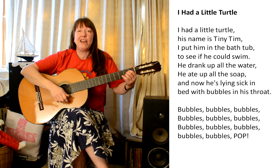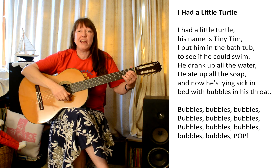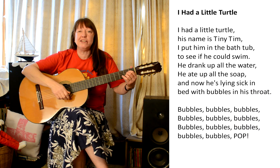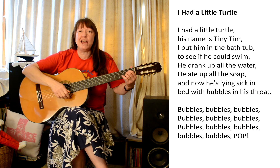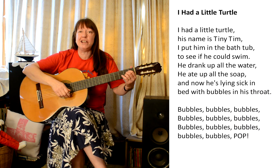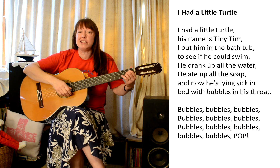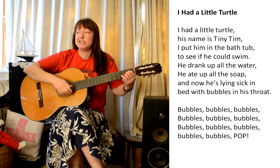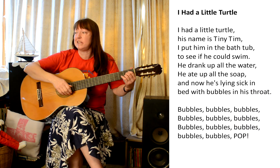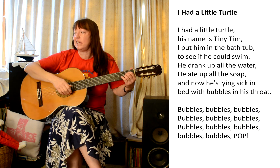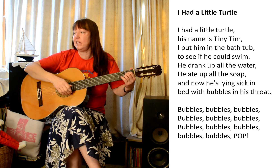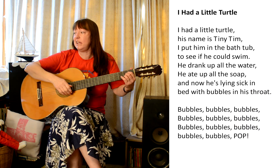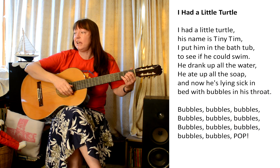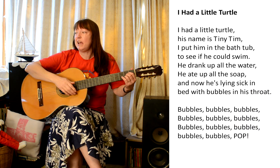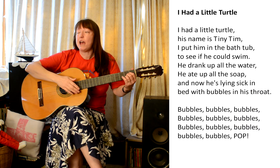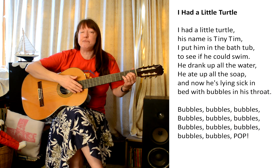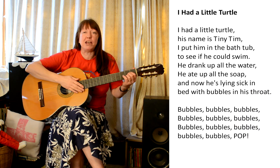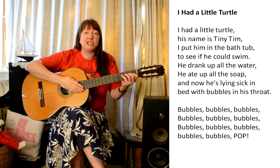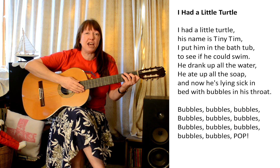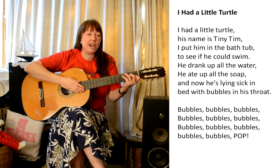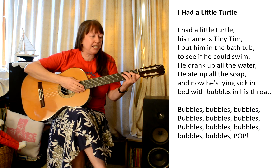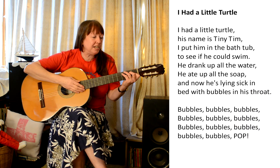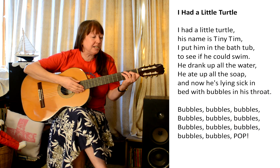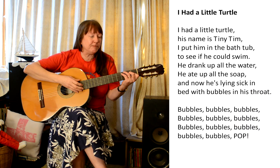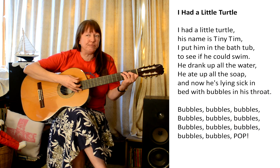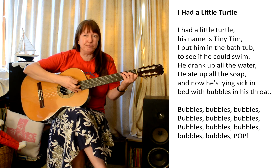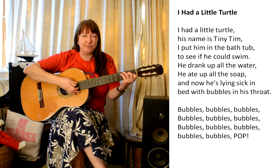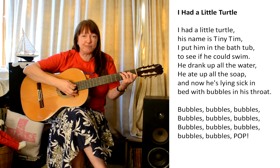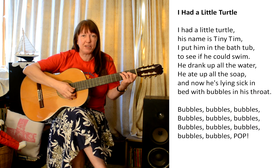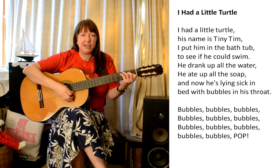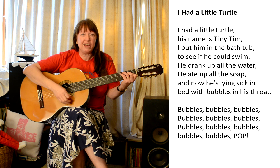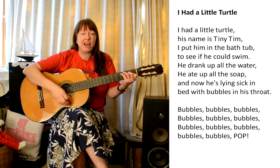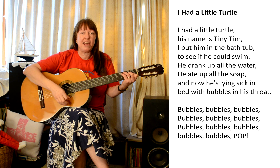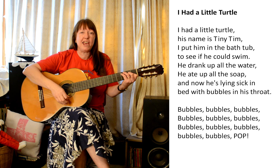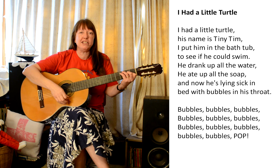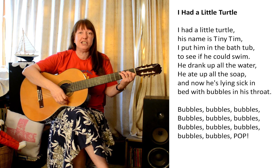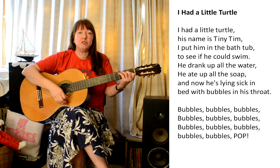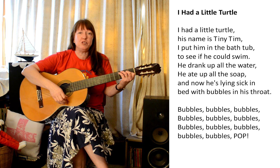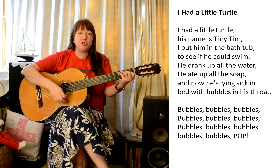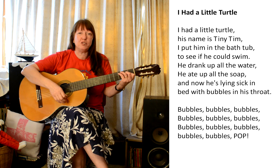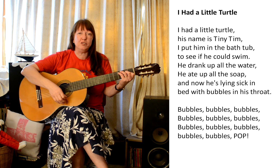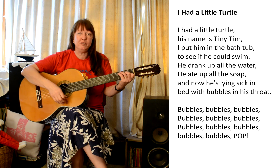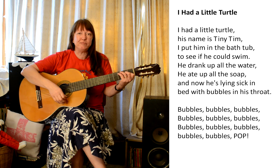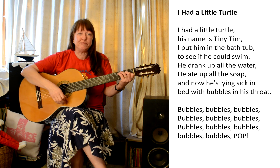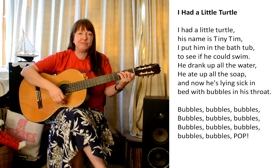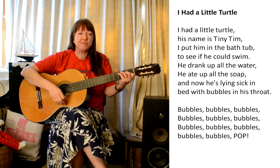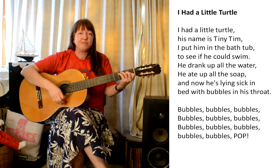And now let's sing about Tiny Tim. I had a little turtle, Tiny Tim.